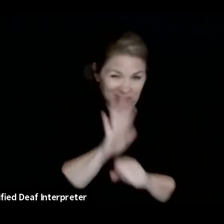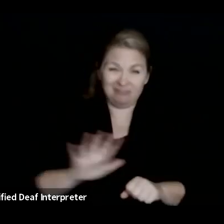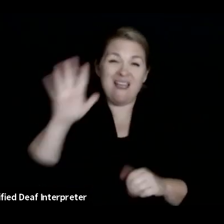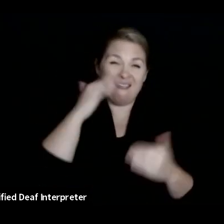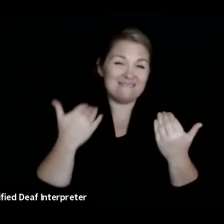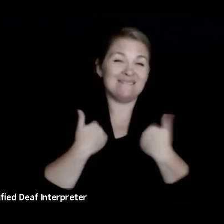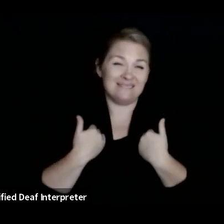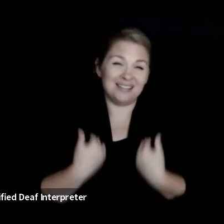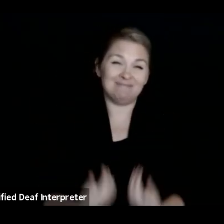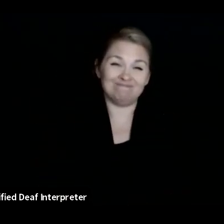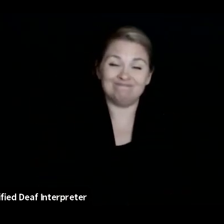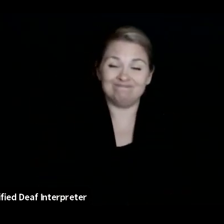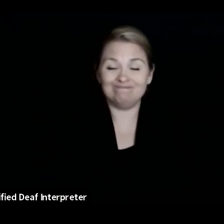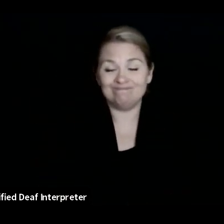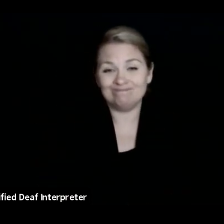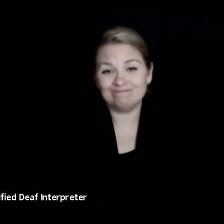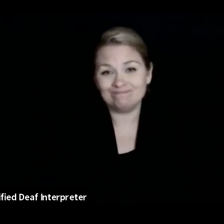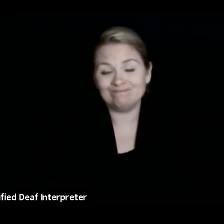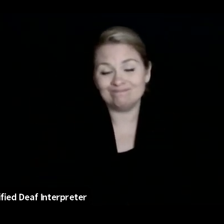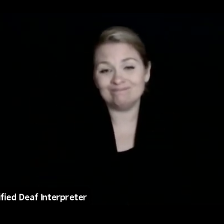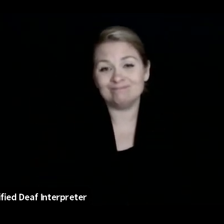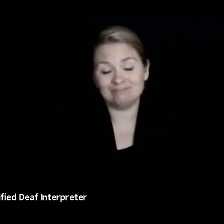county now really reinforces.